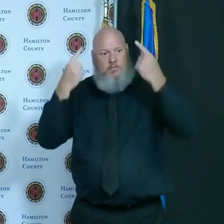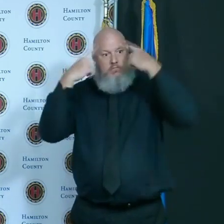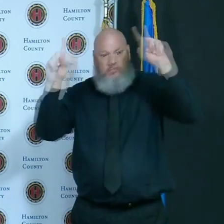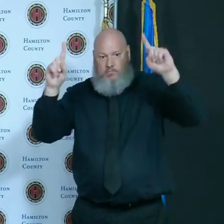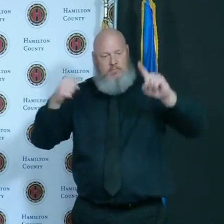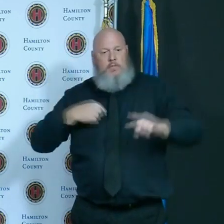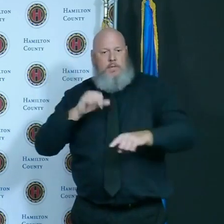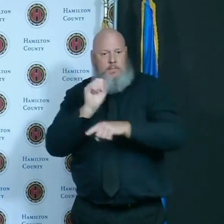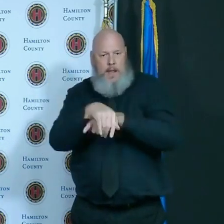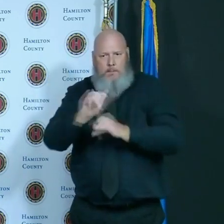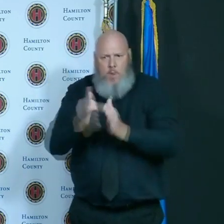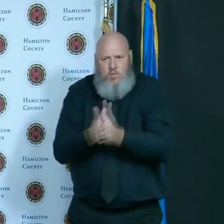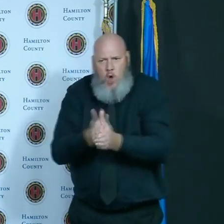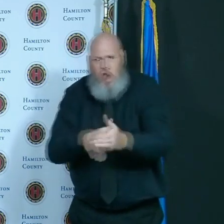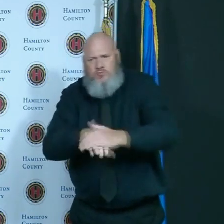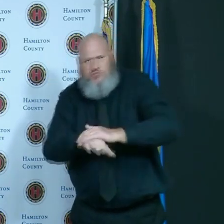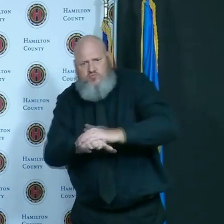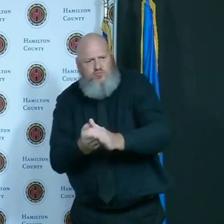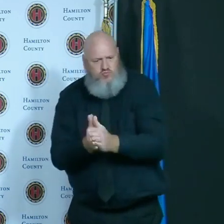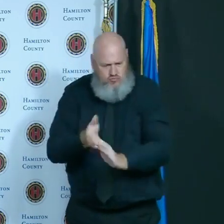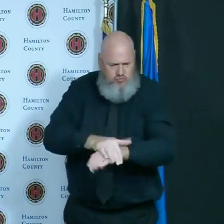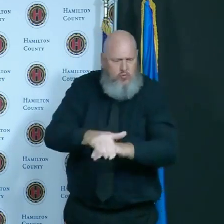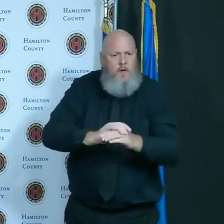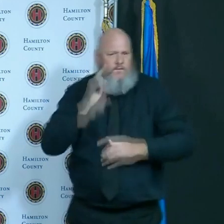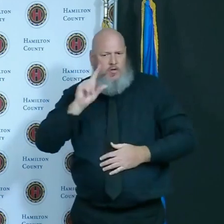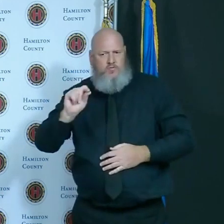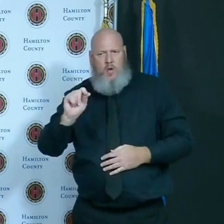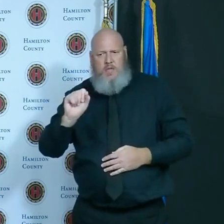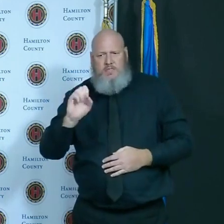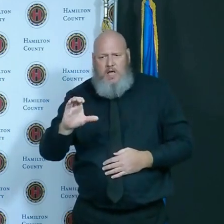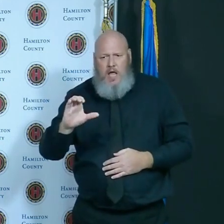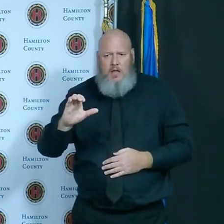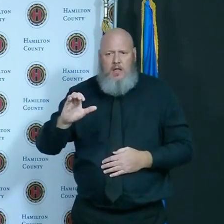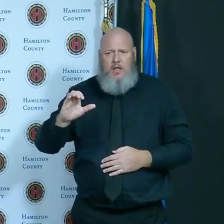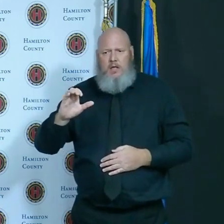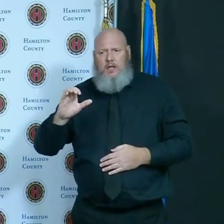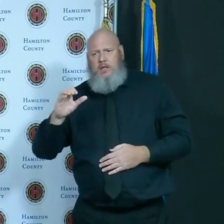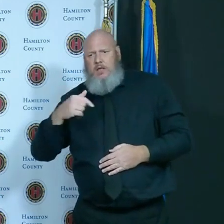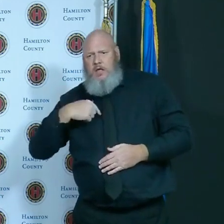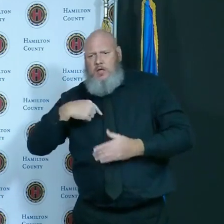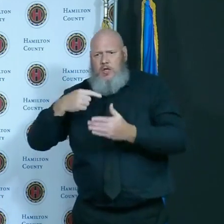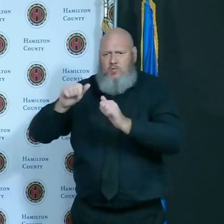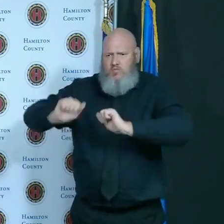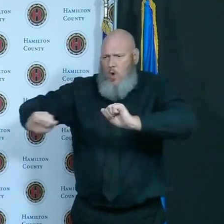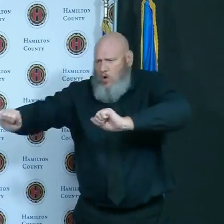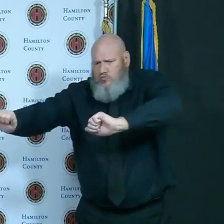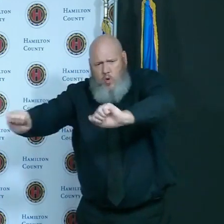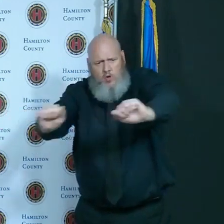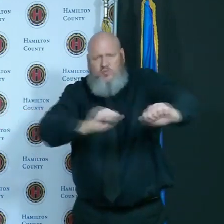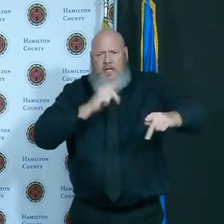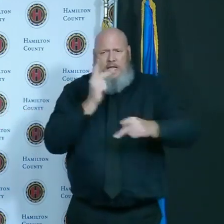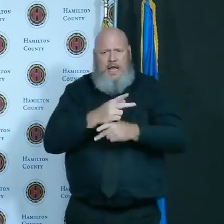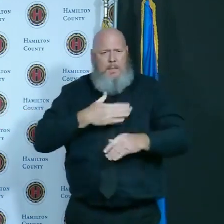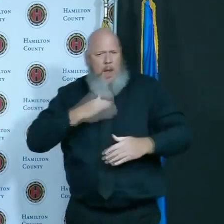and make sure you're wiping down all your electronics and everything that you use every day. Stay safe.